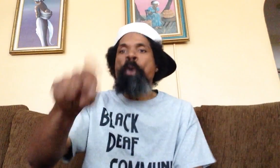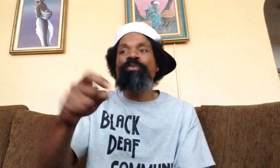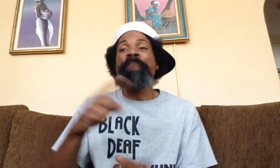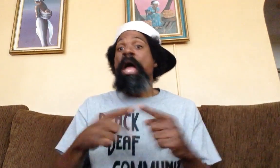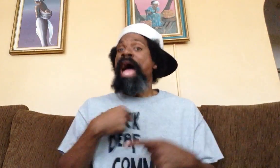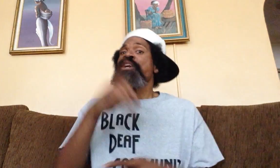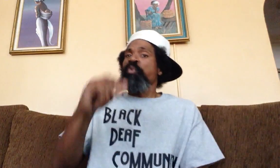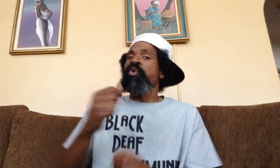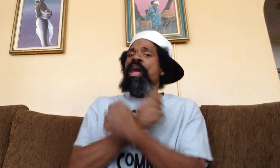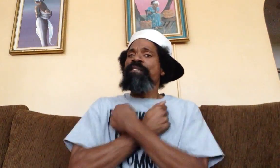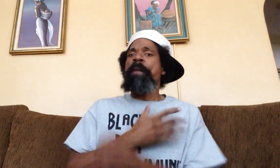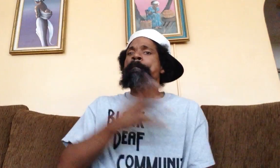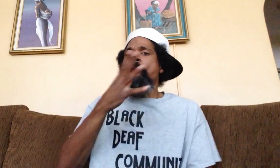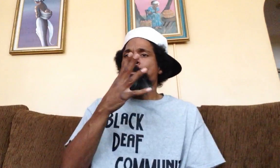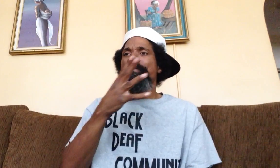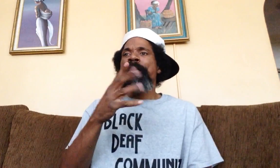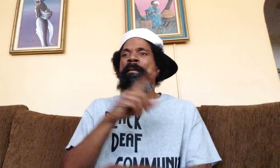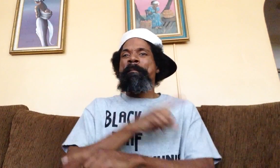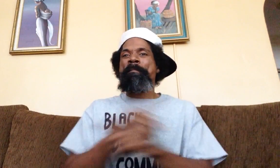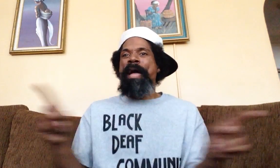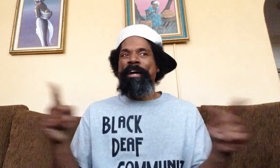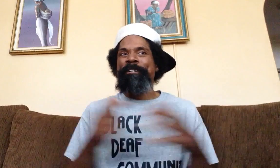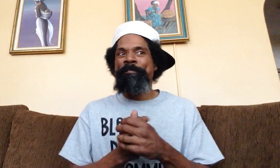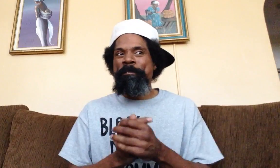the walk-off in the Chicago Bulls was Isaiah Thomas's idea.